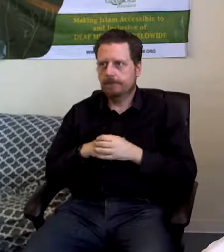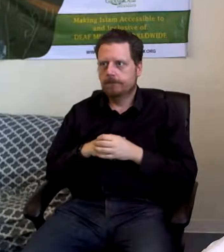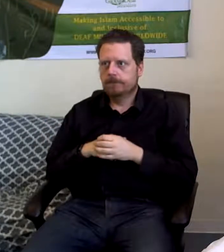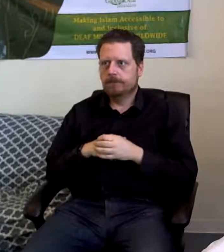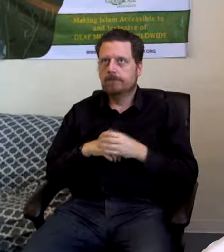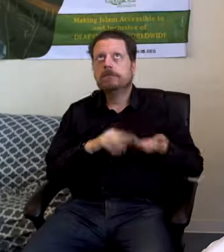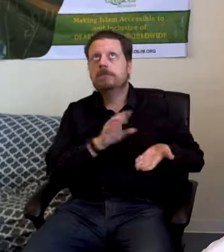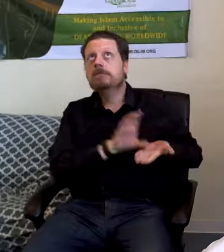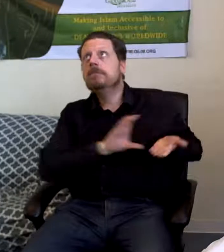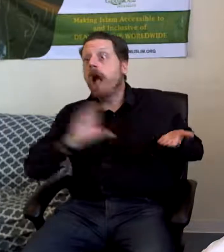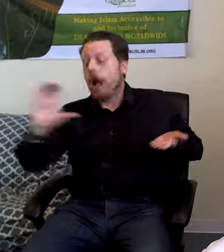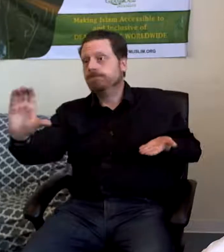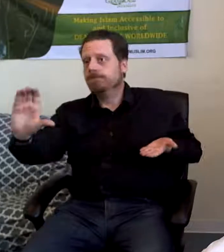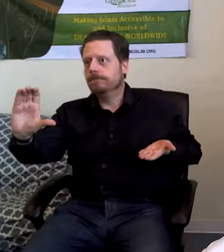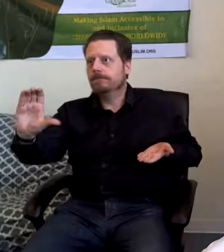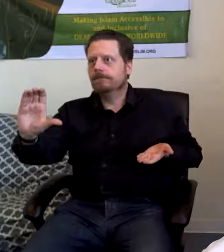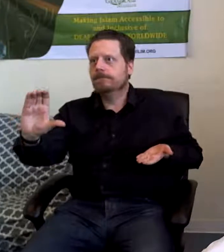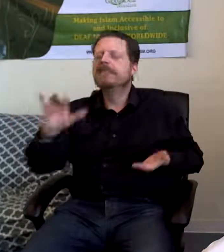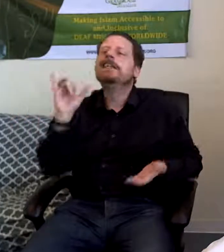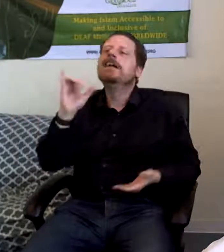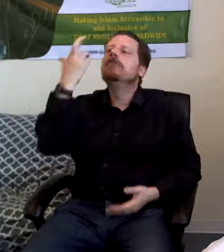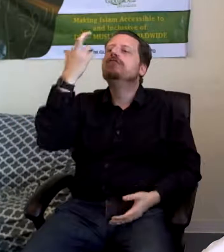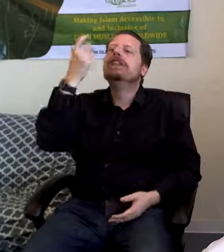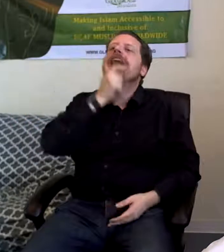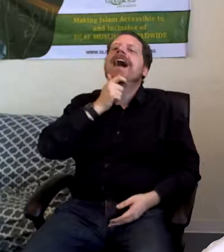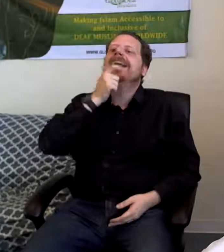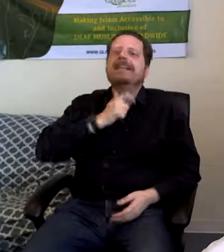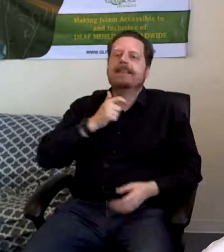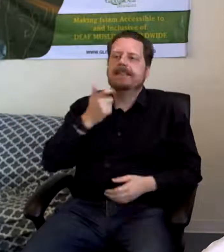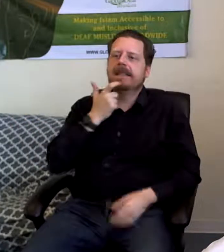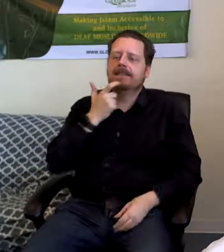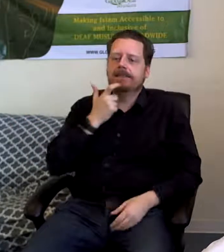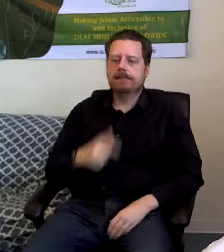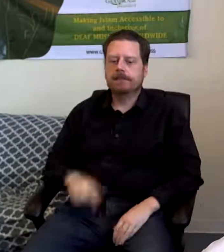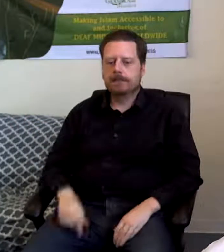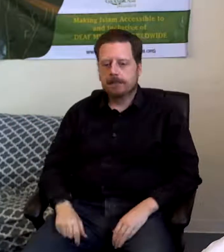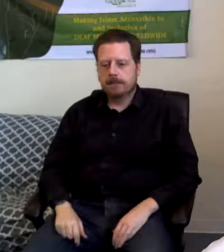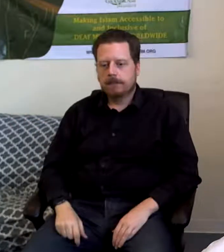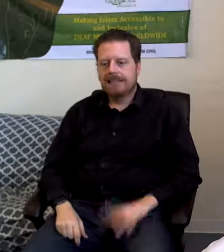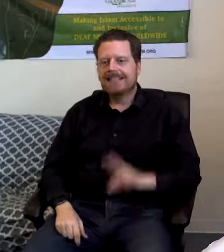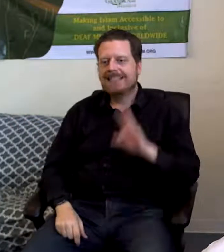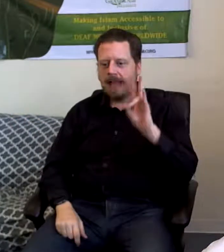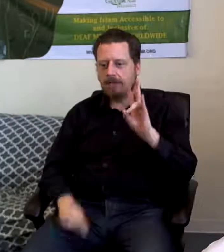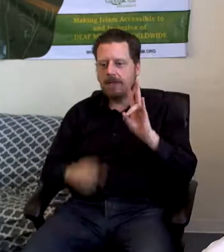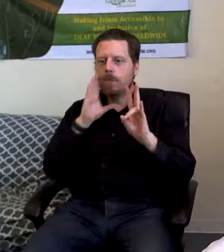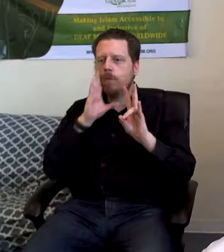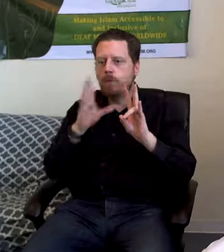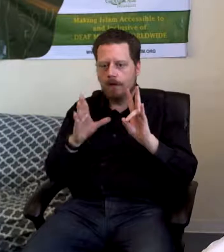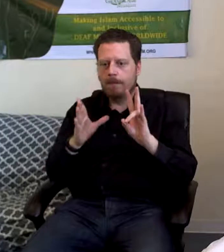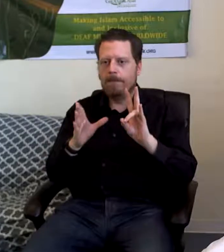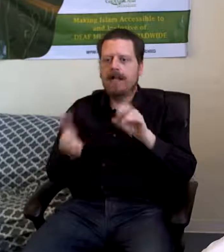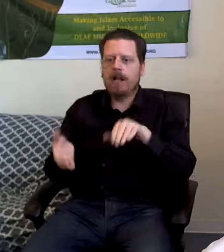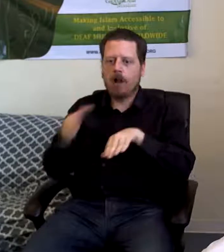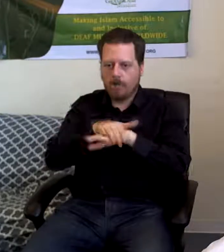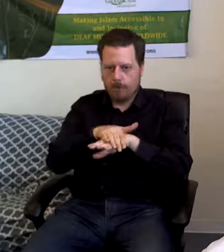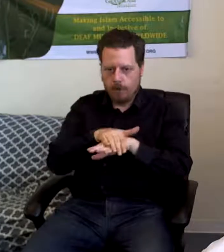And that's why in the hadith it says, 7 will be covered in the